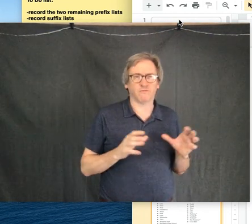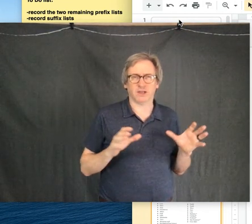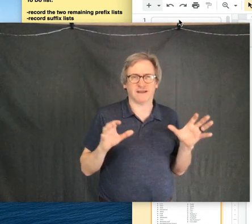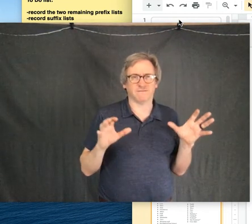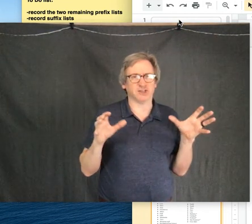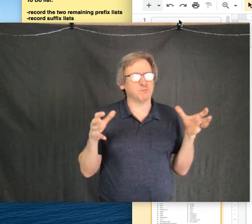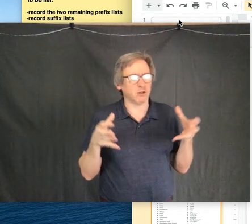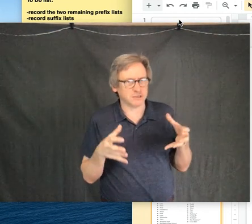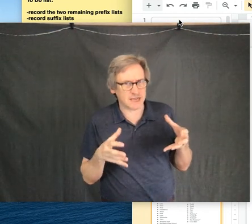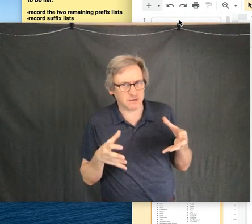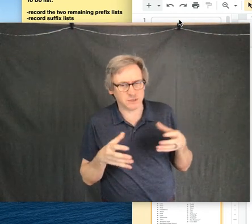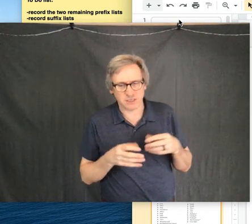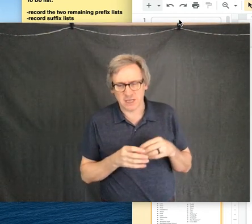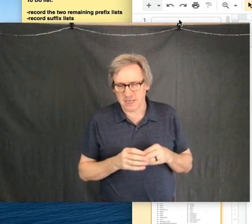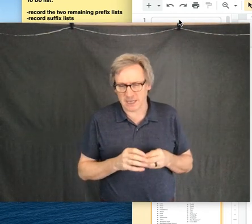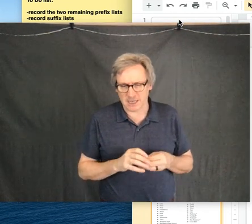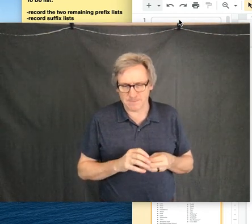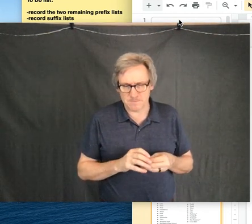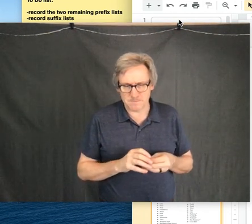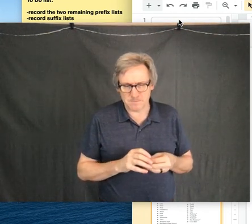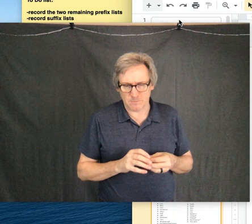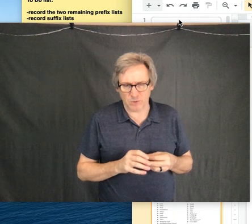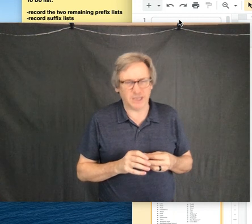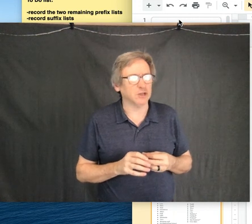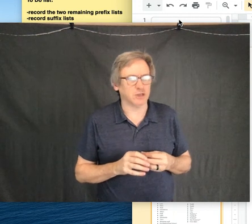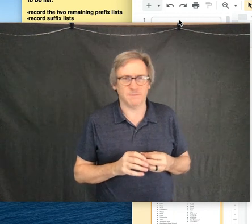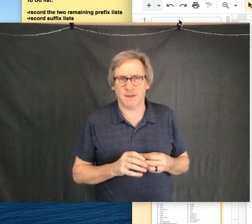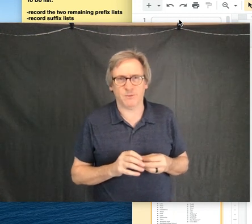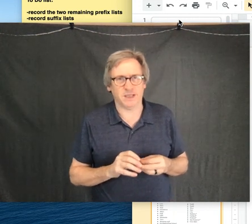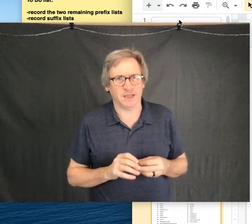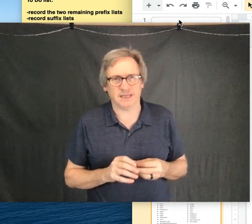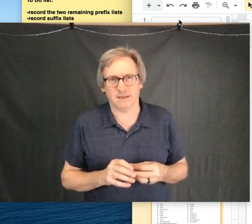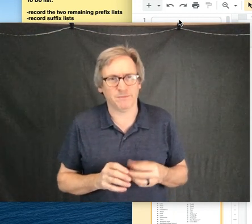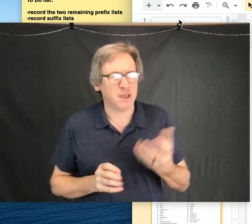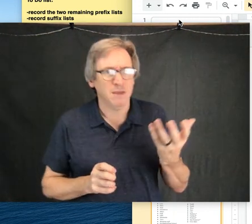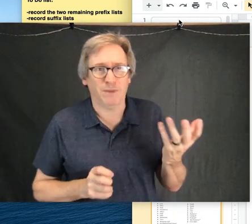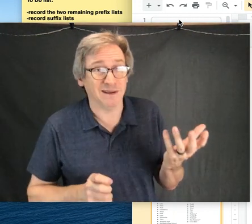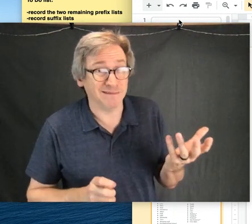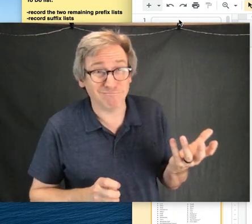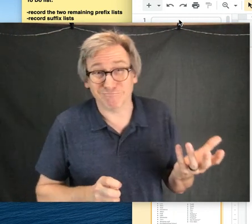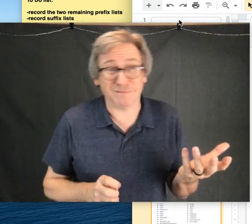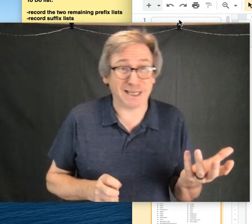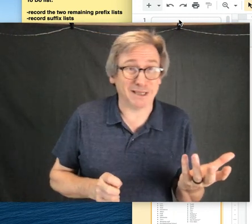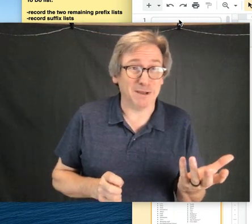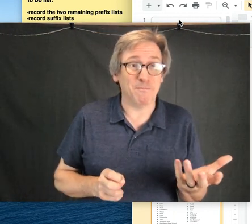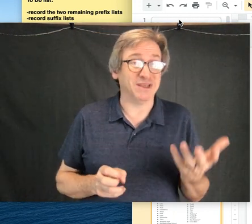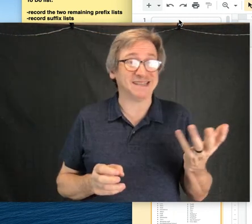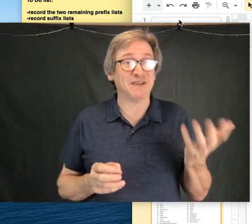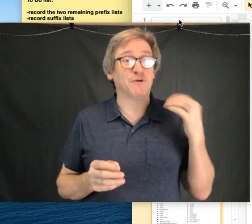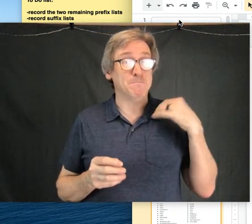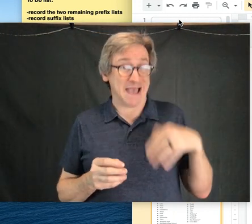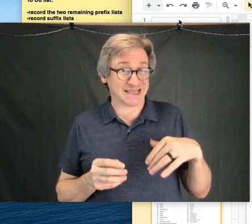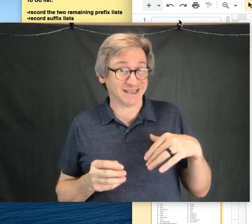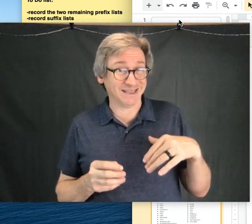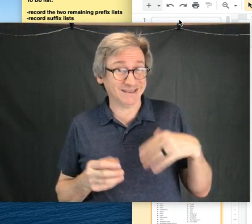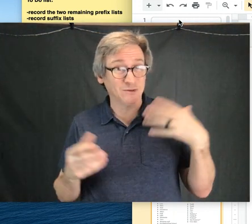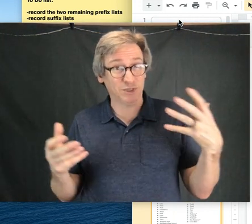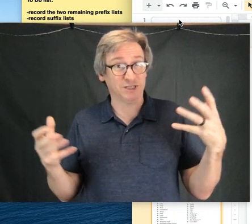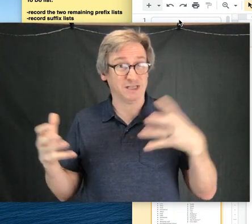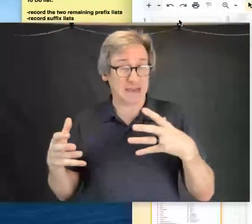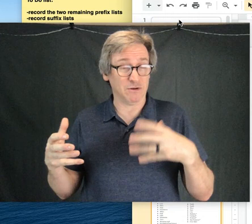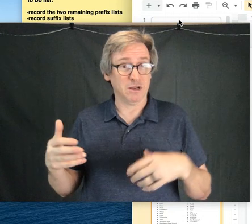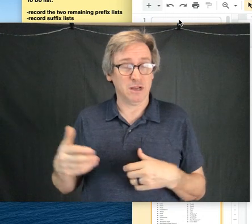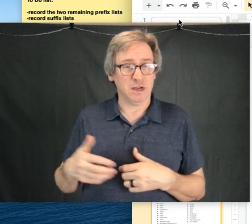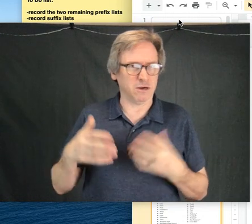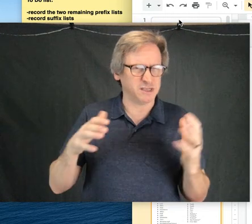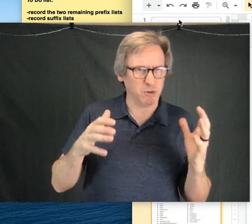I won't go over a lot of the smaller towns. We can look them up and we can get them. But like the sign for Massillon, which